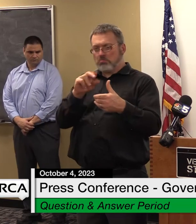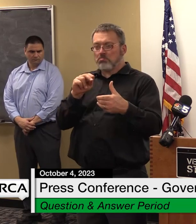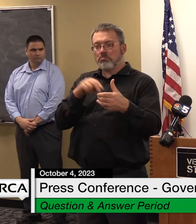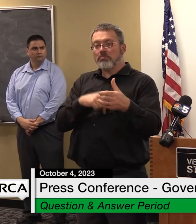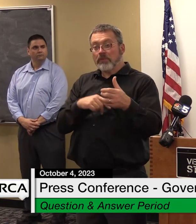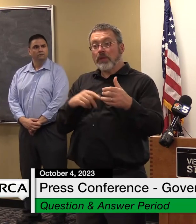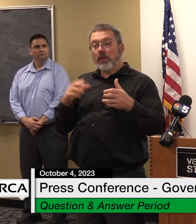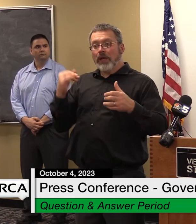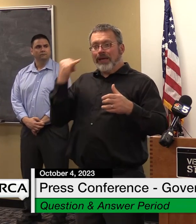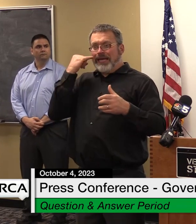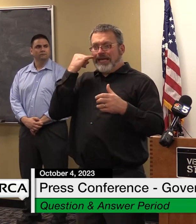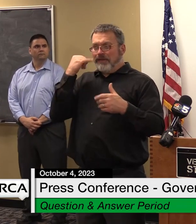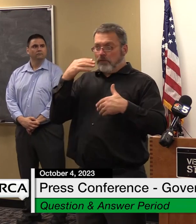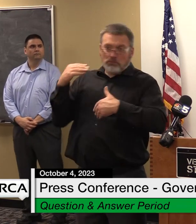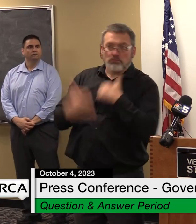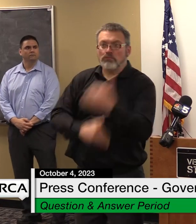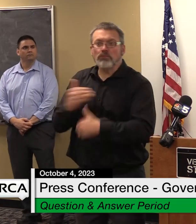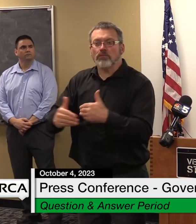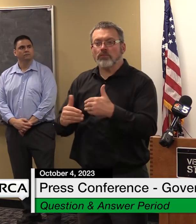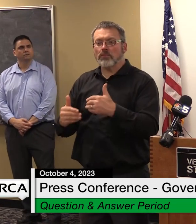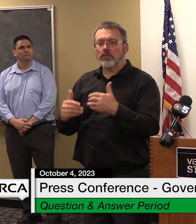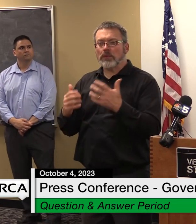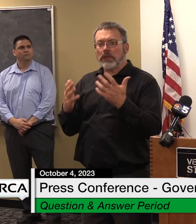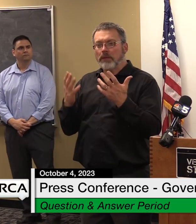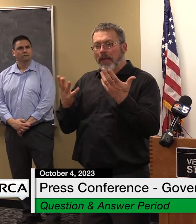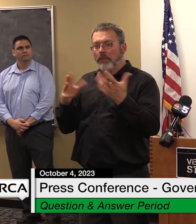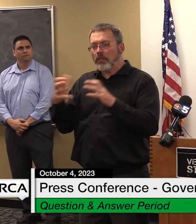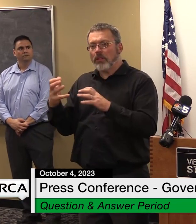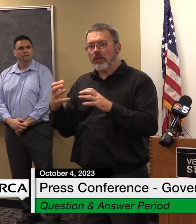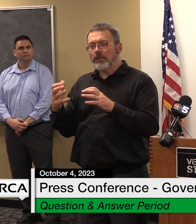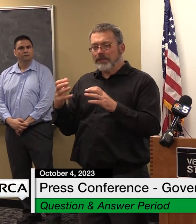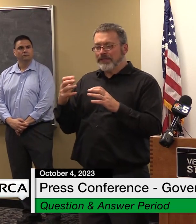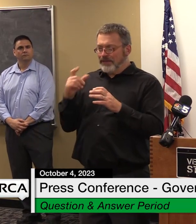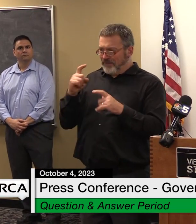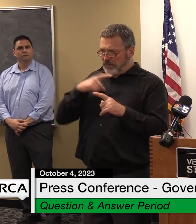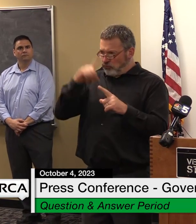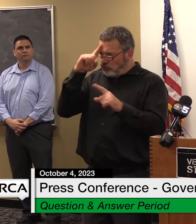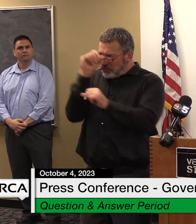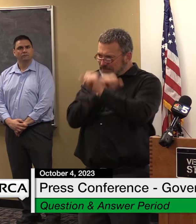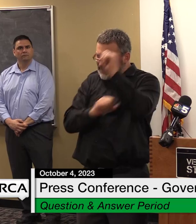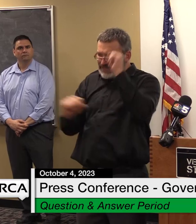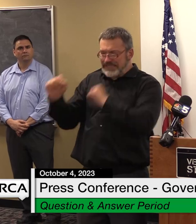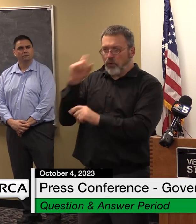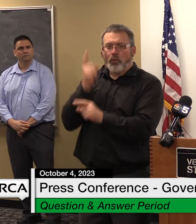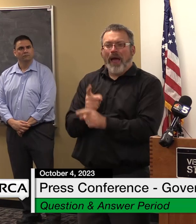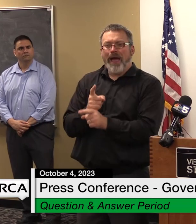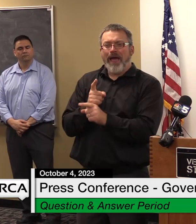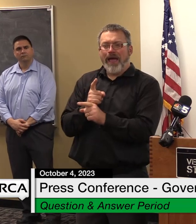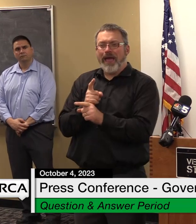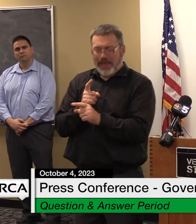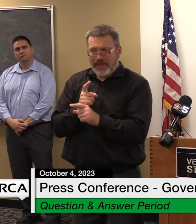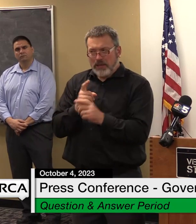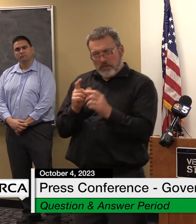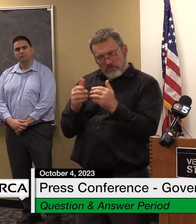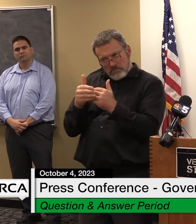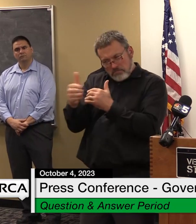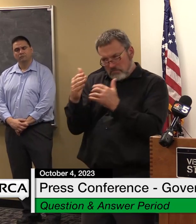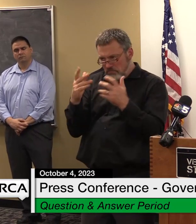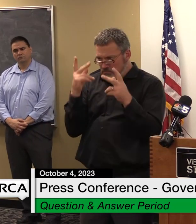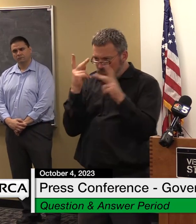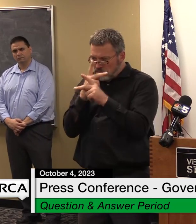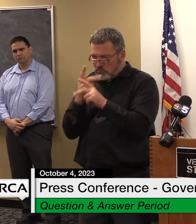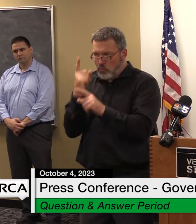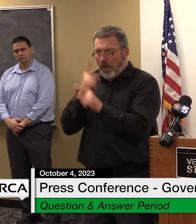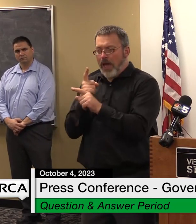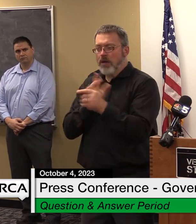still do it. It's just going to take longer, and it's going to be strategic. What is your confidence level after what you've seen in Congress this week,